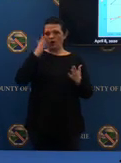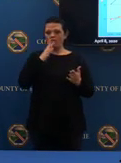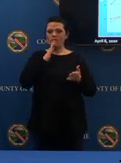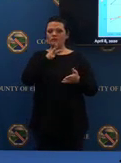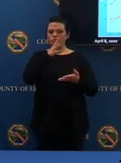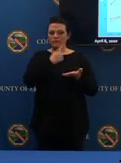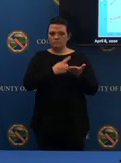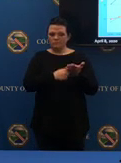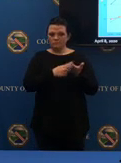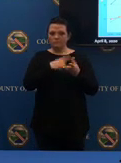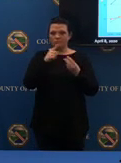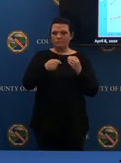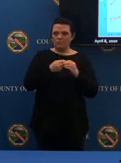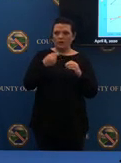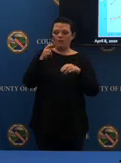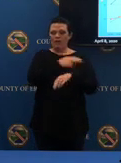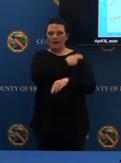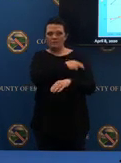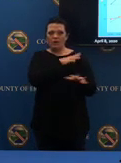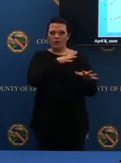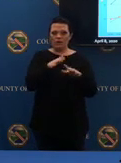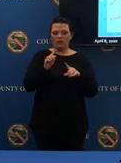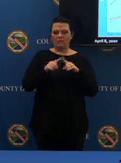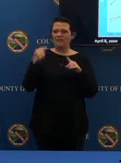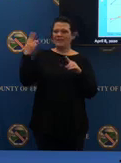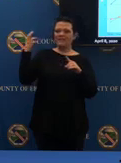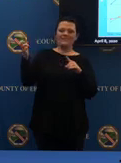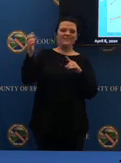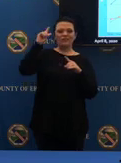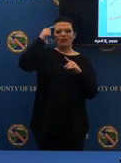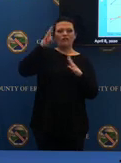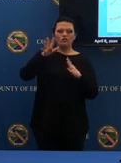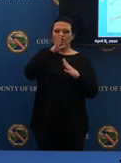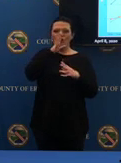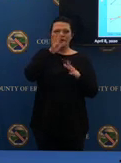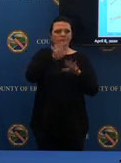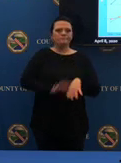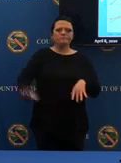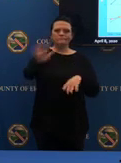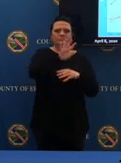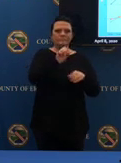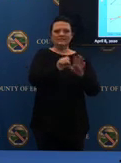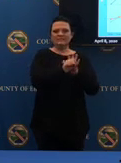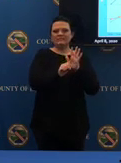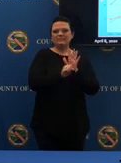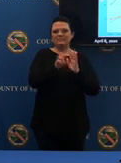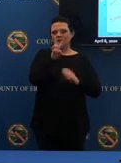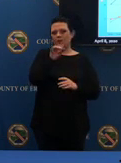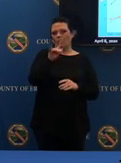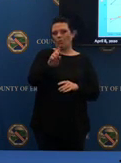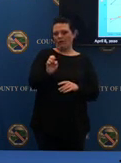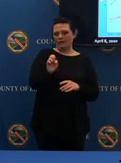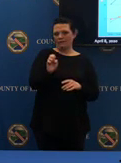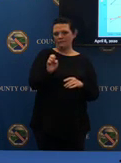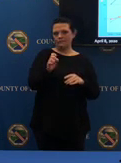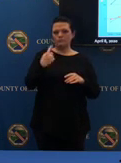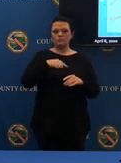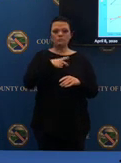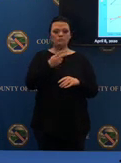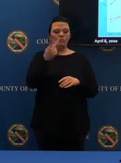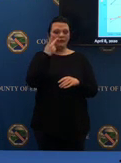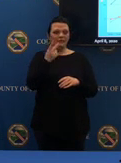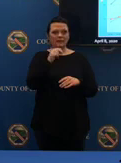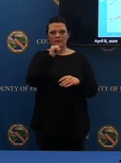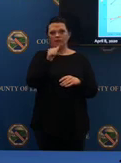in hospitalizations, but he's talking about statewide. And while we are seeing at least